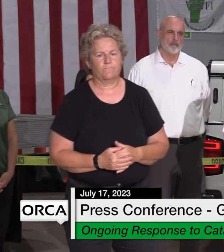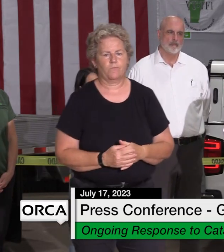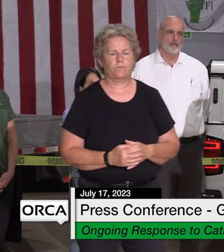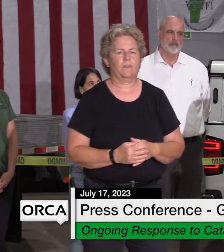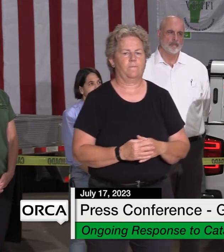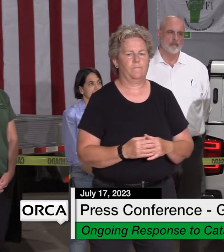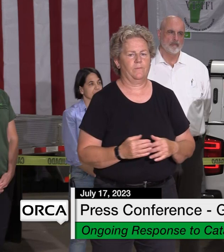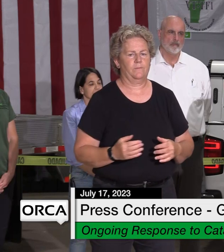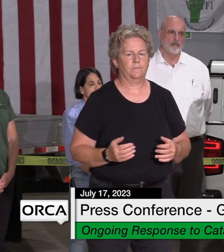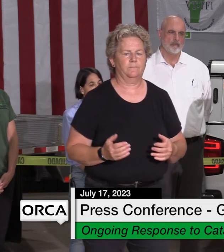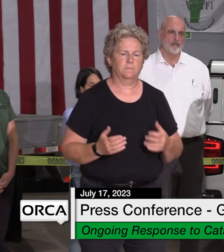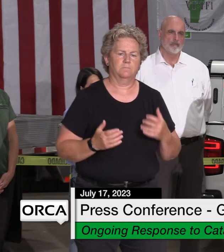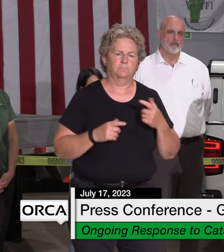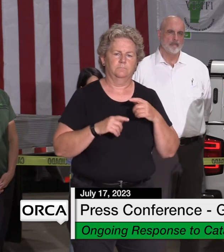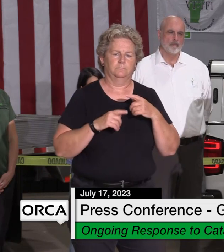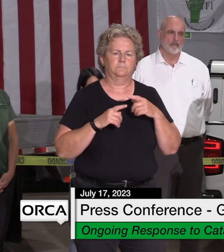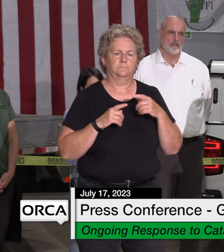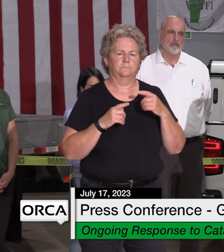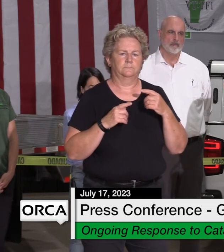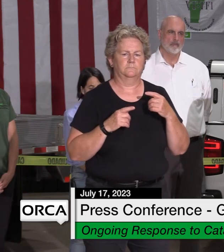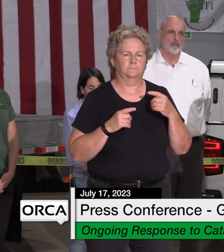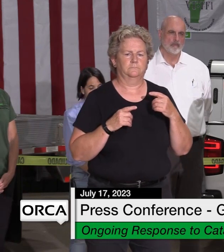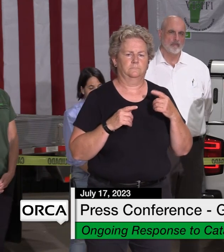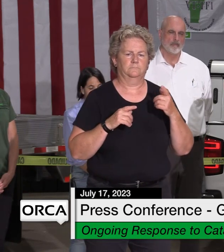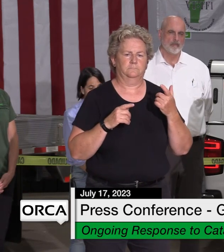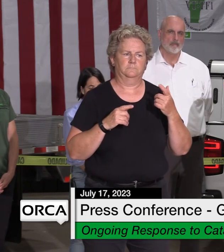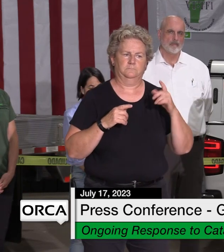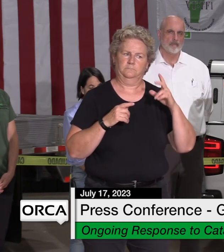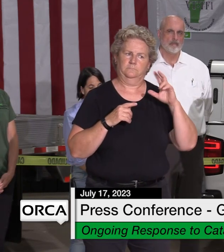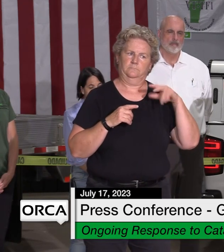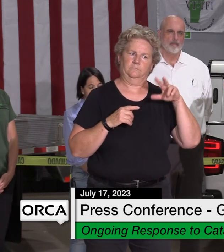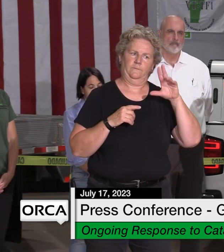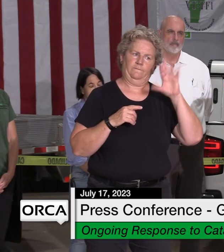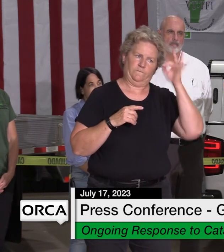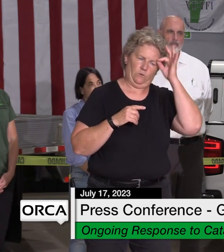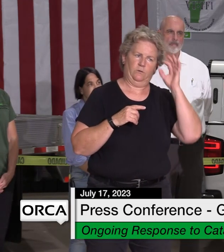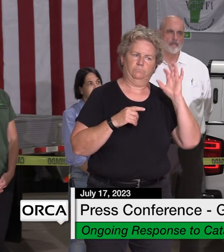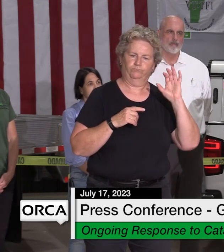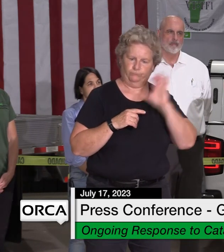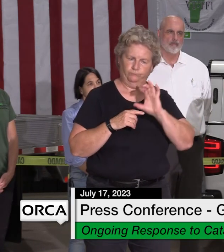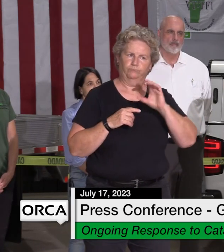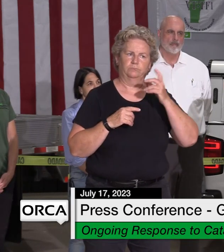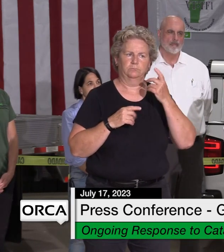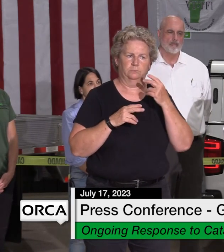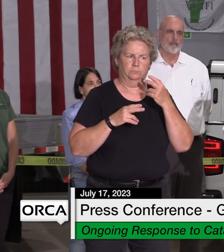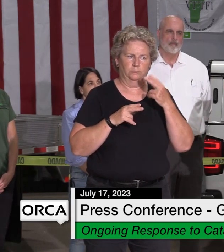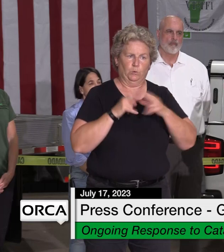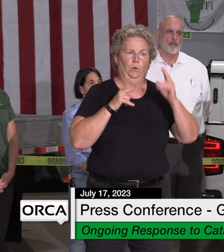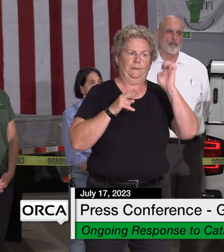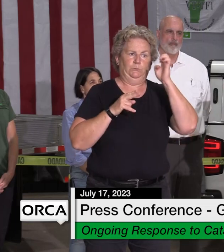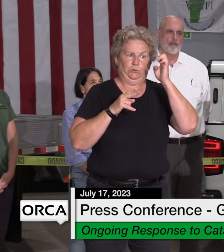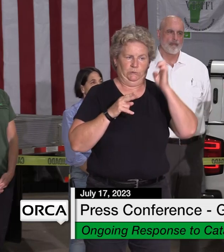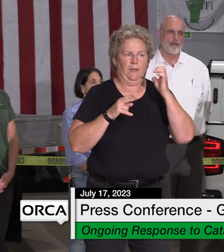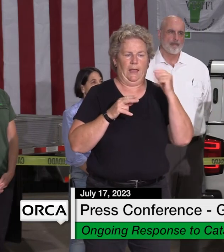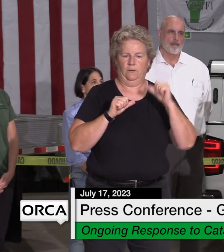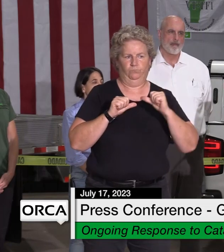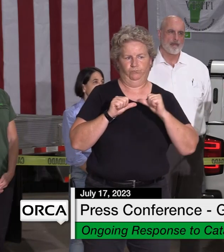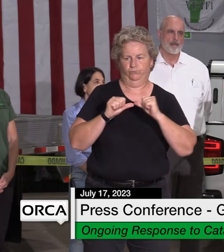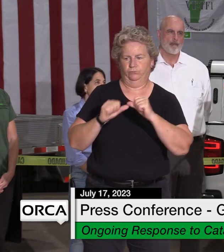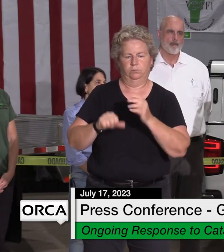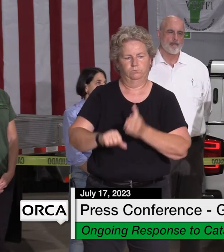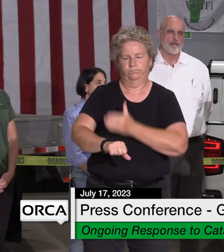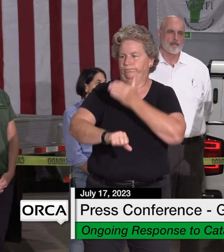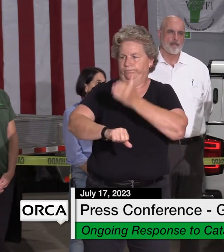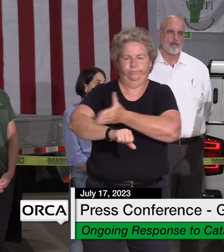Vermont puts in its request for DOT emergency relief funds, we will do everything that we can to get those dollars here